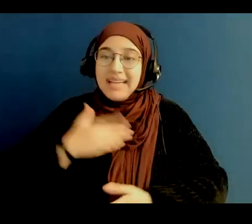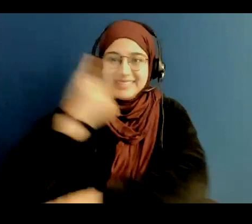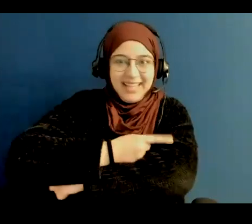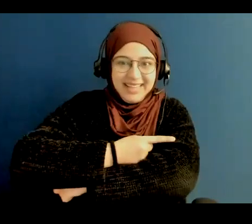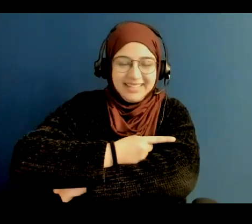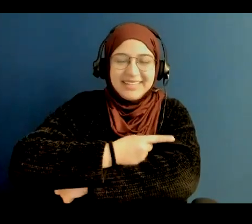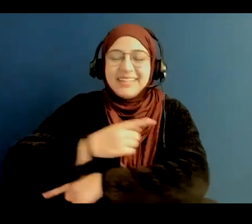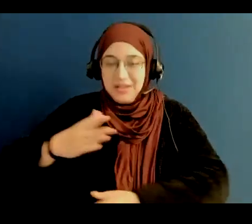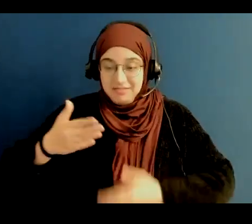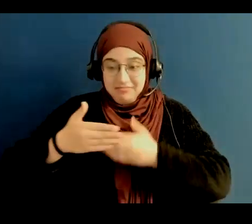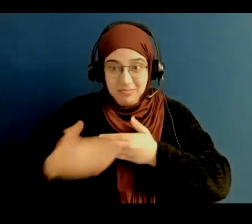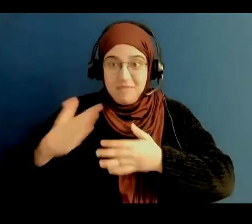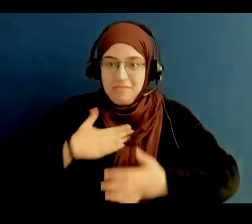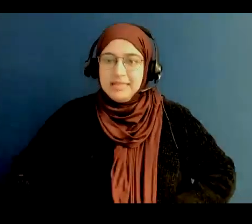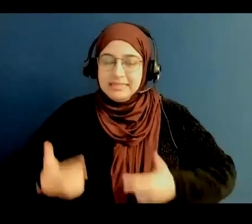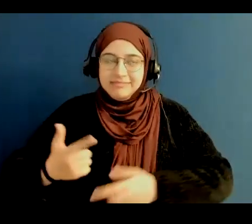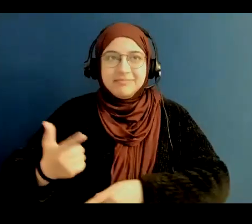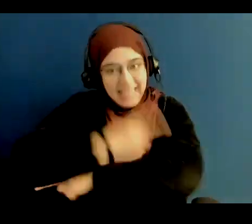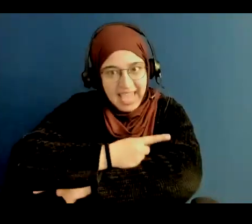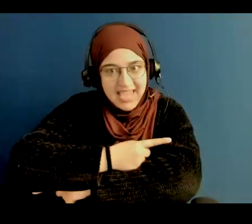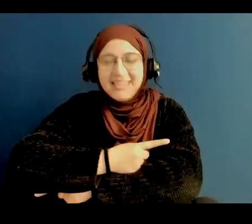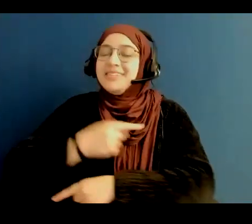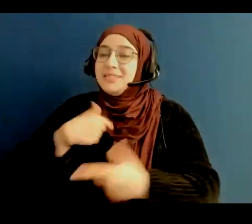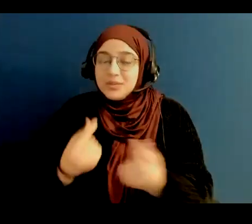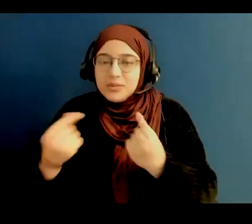work, which right now I have